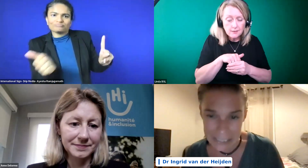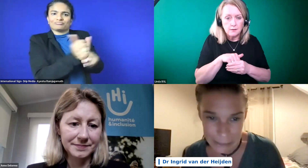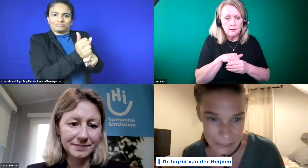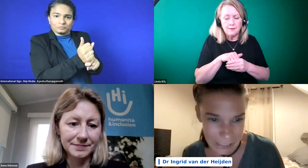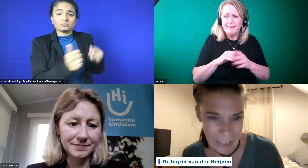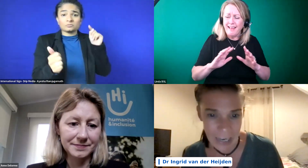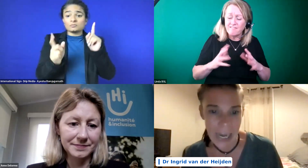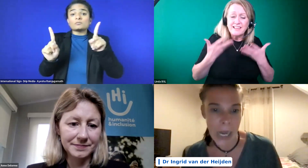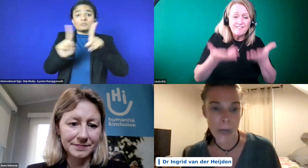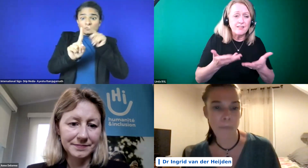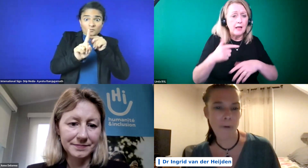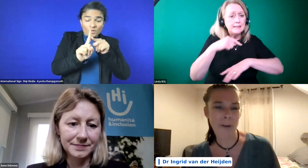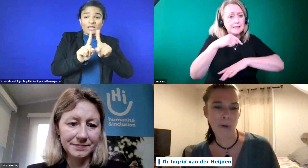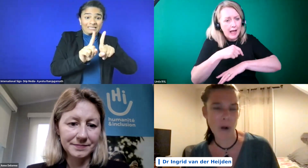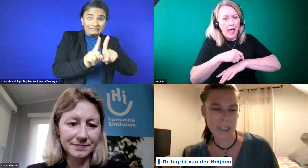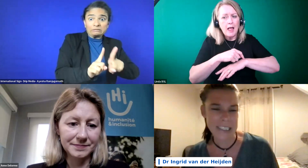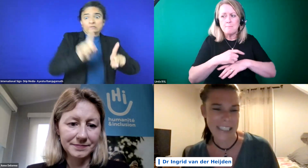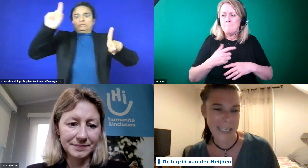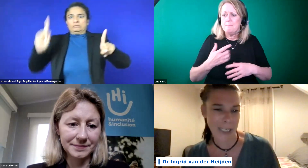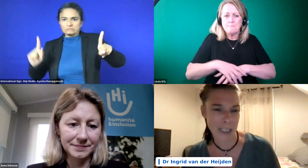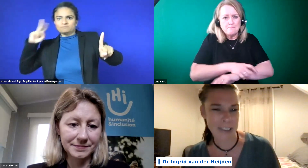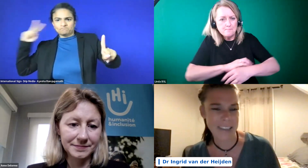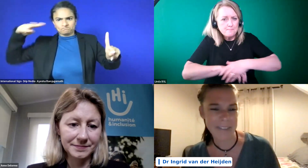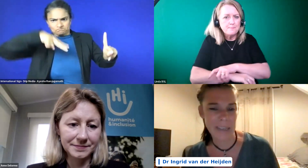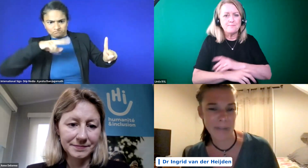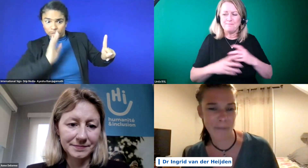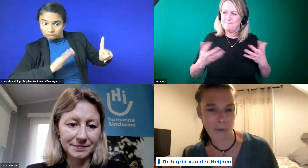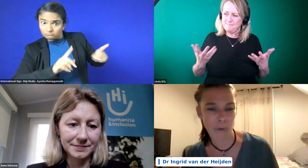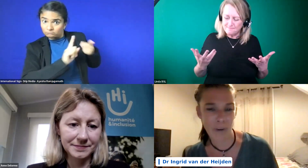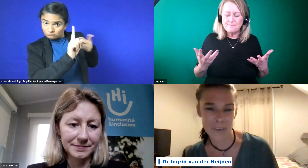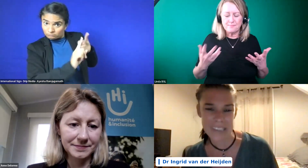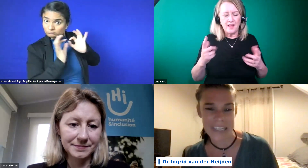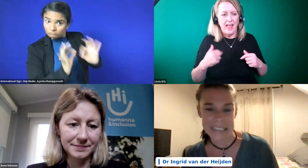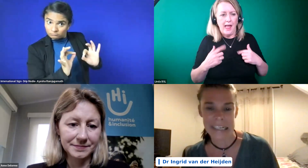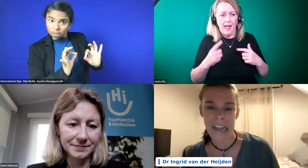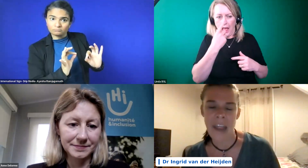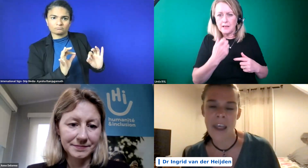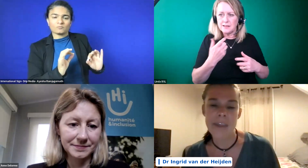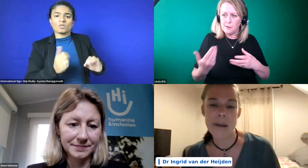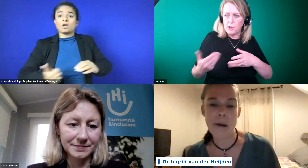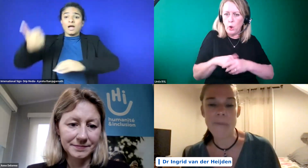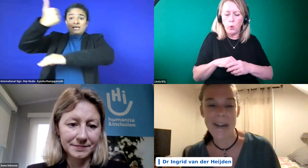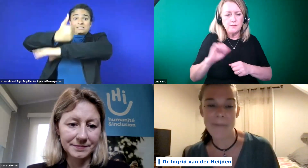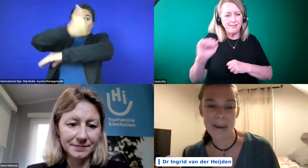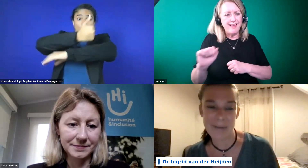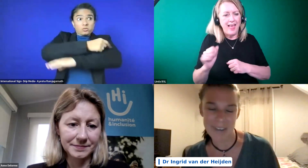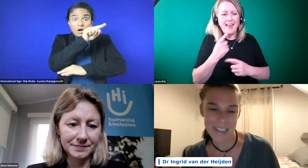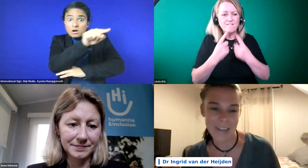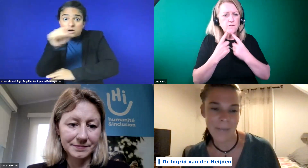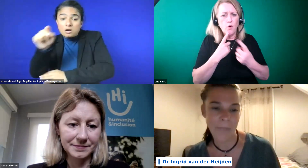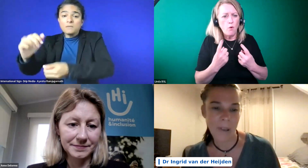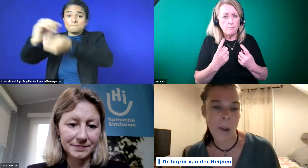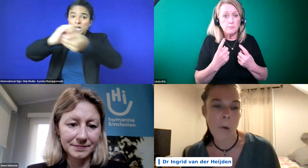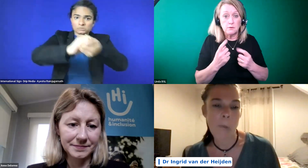time and energy in improving quality and inclusivity of informed consent, there are many